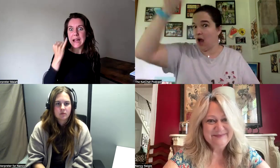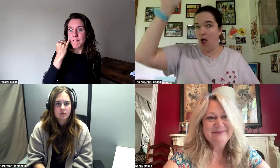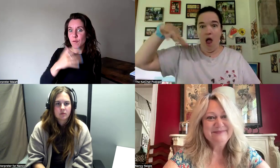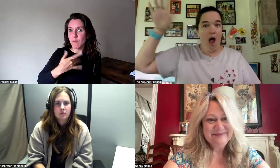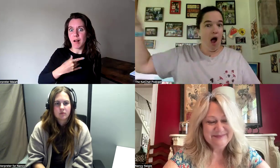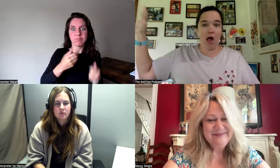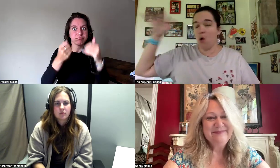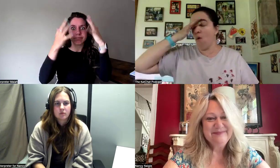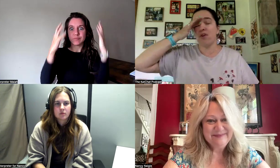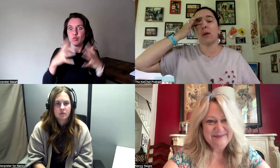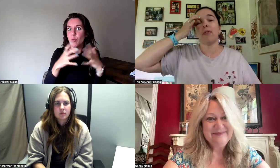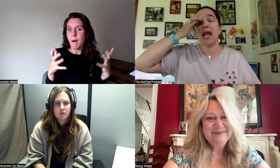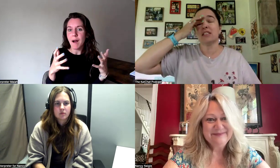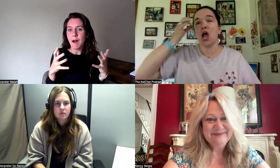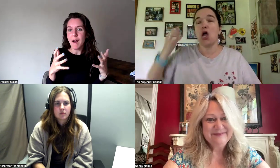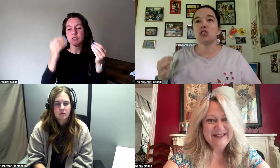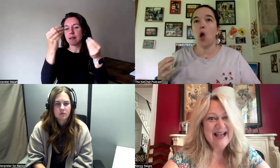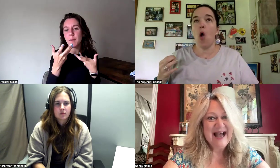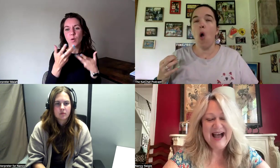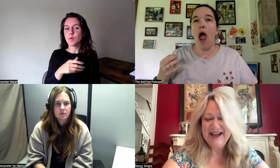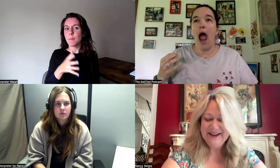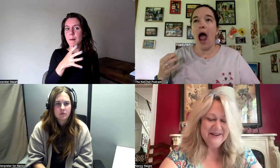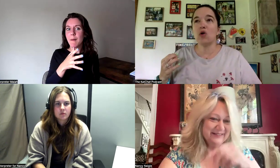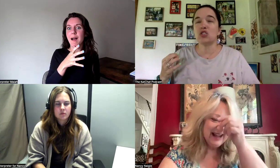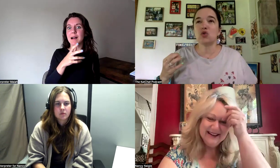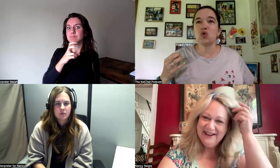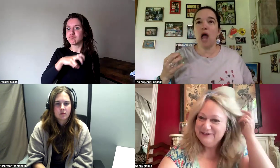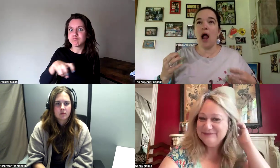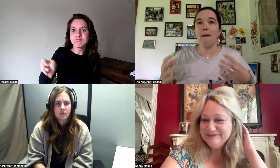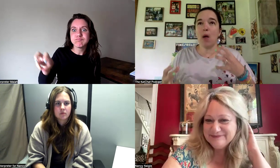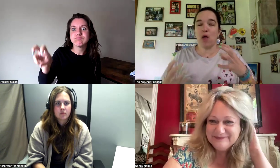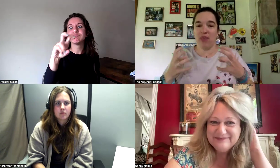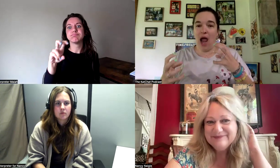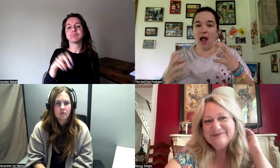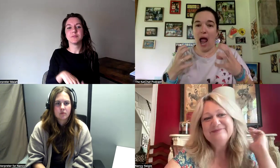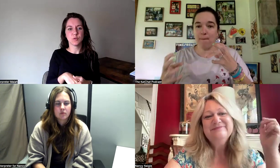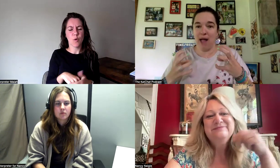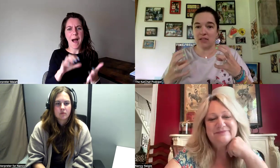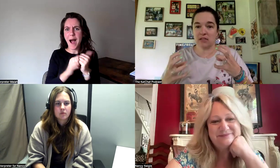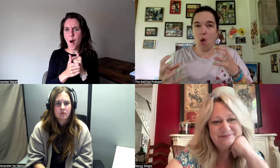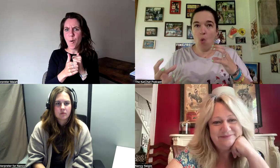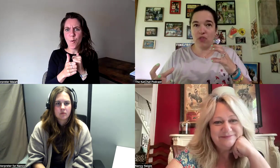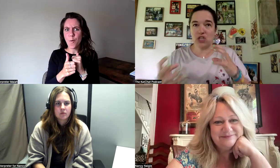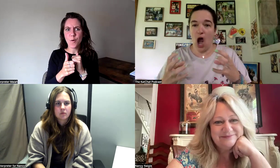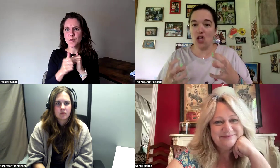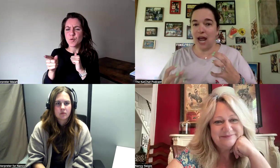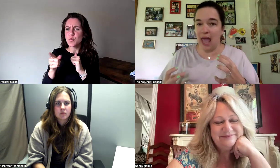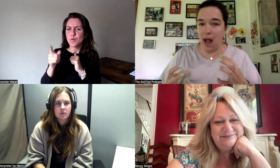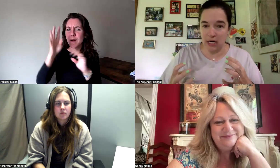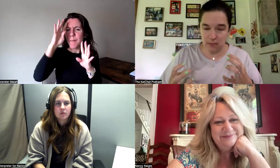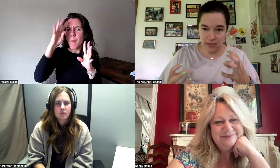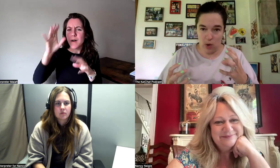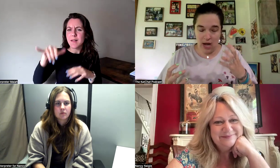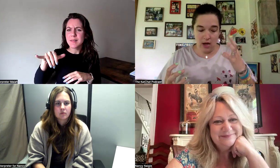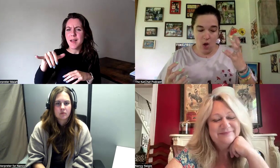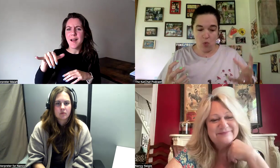But she's like all over the place. I know. So I how know. did you like come up with that conflict with the daughter